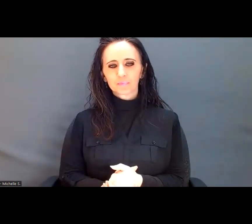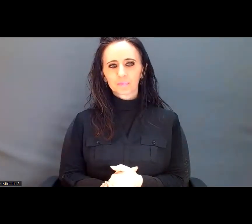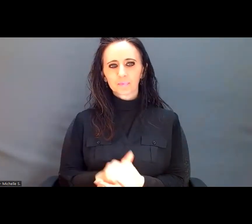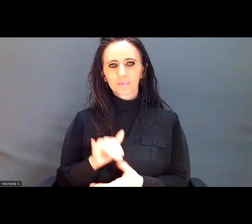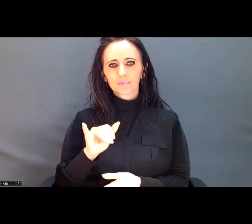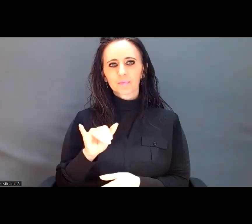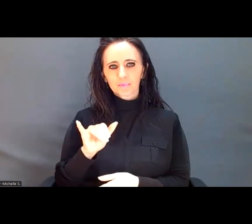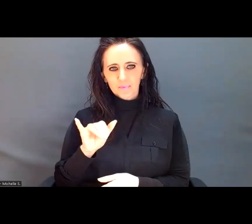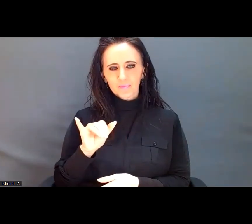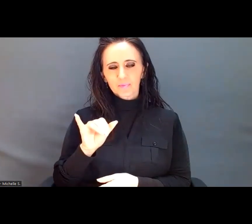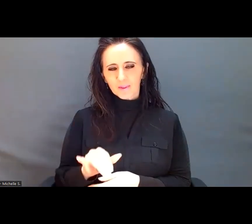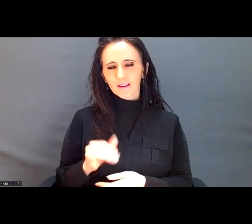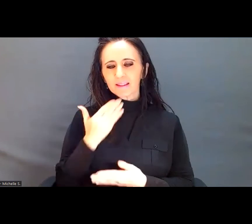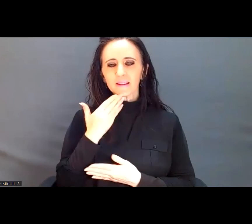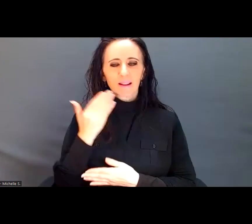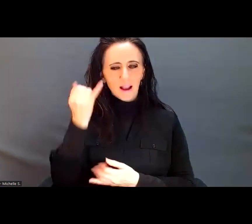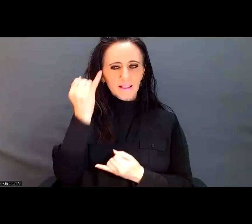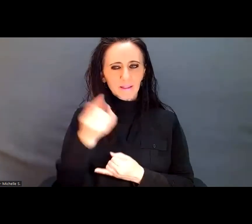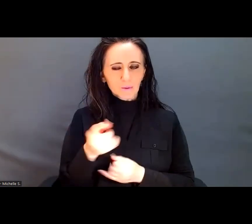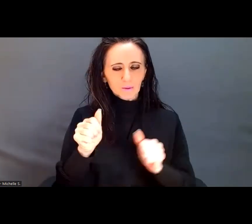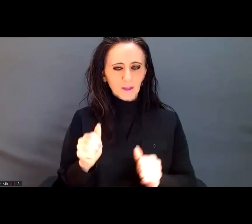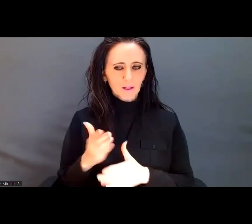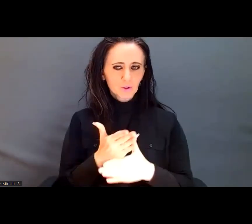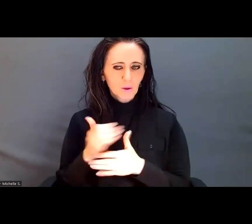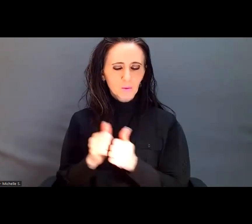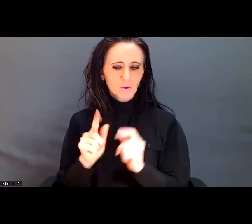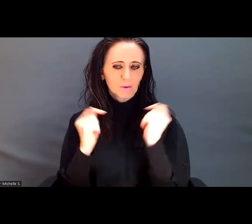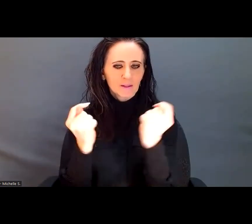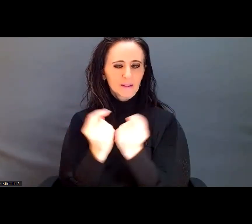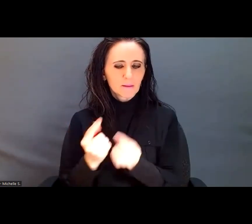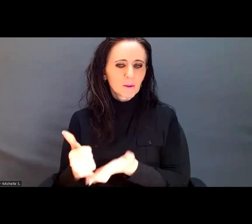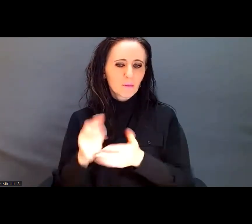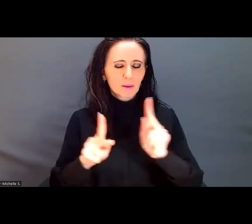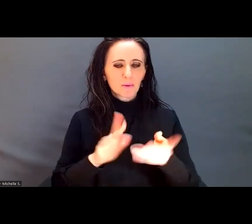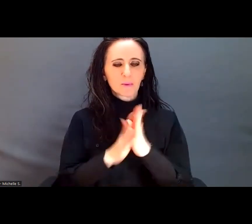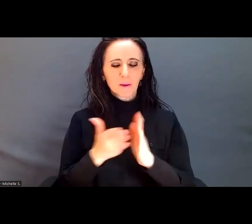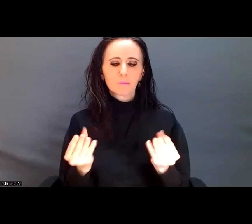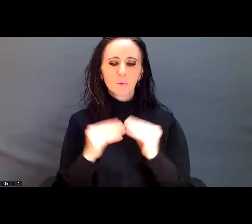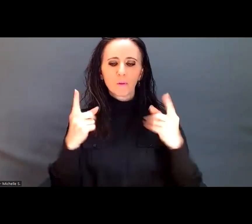their PowerPoint in your meeting. Yeah, good, good. How y'all doing?